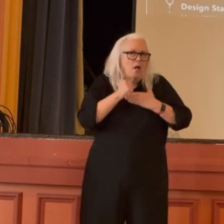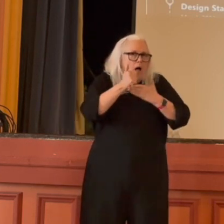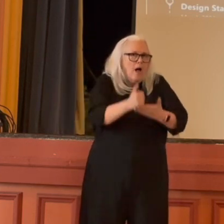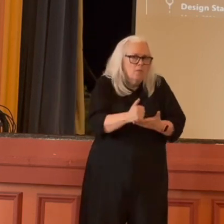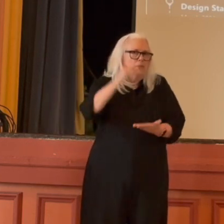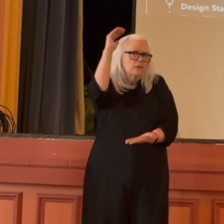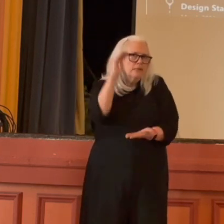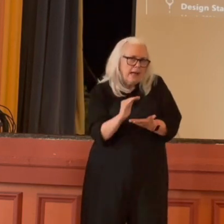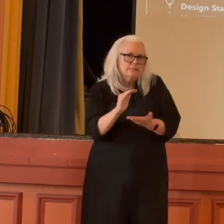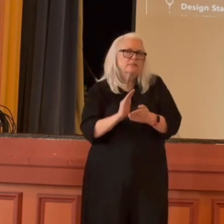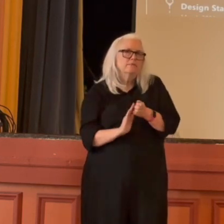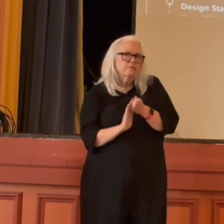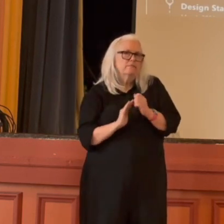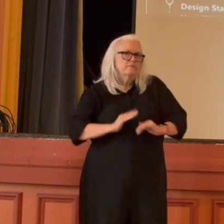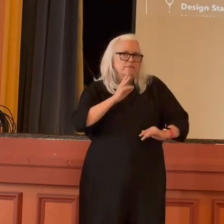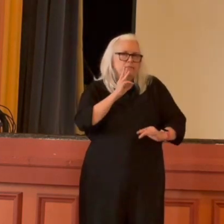in the process.